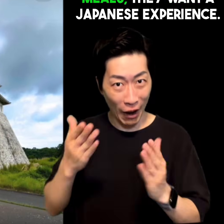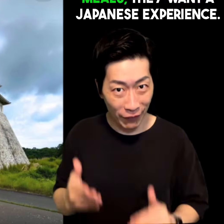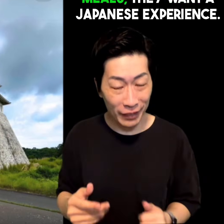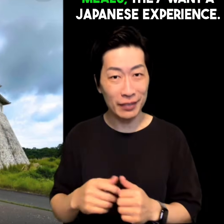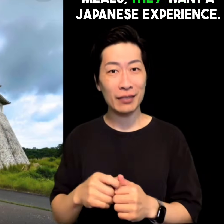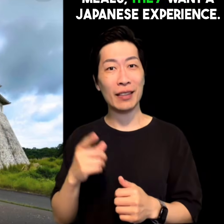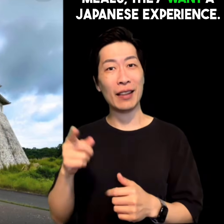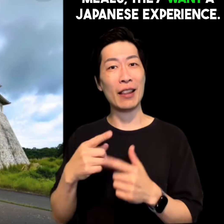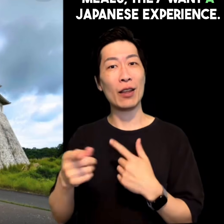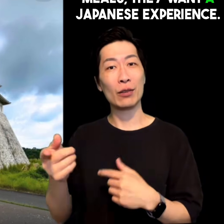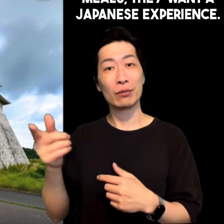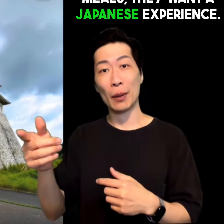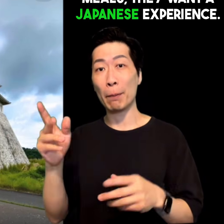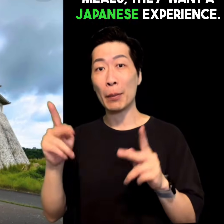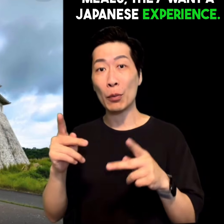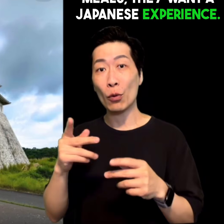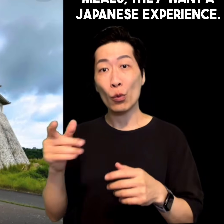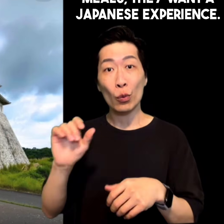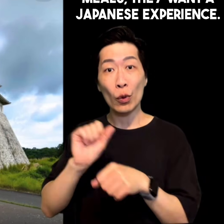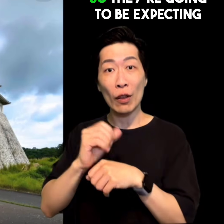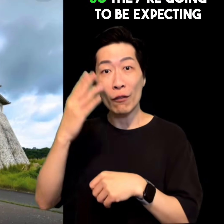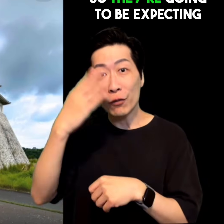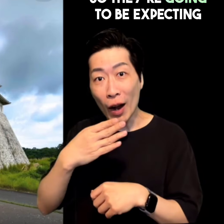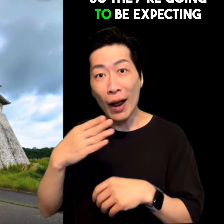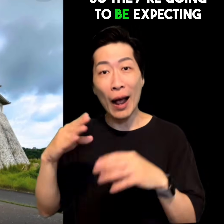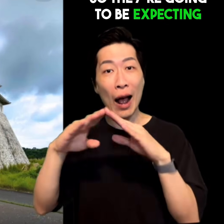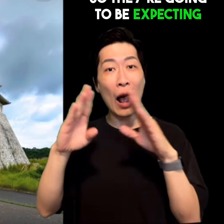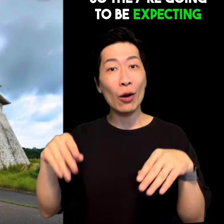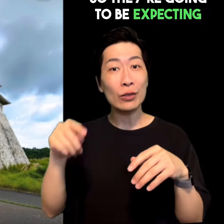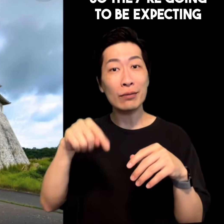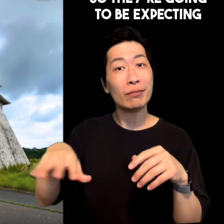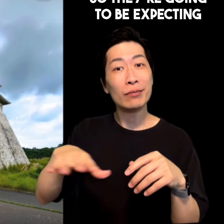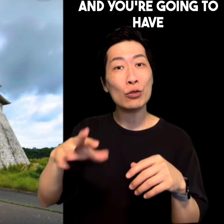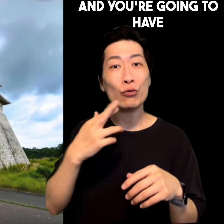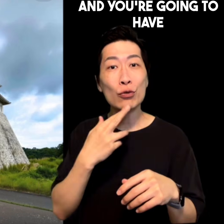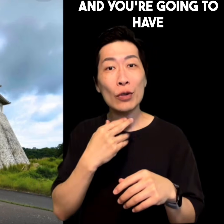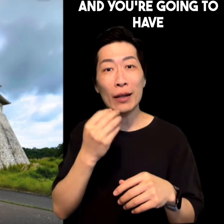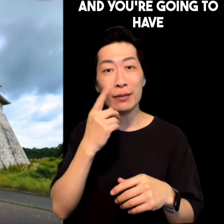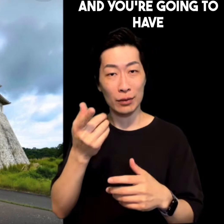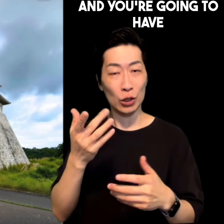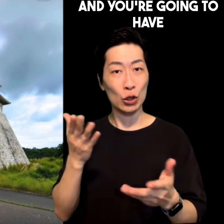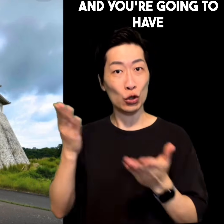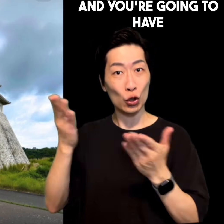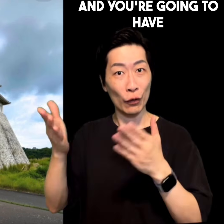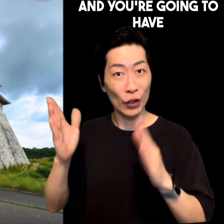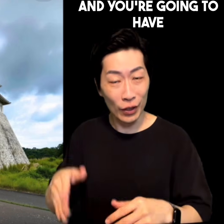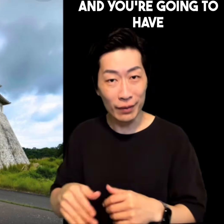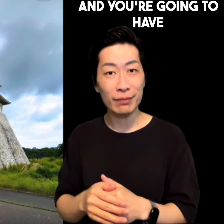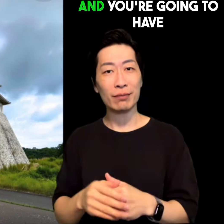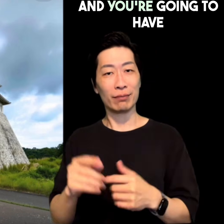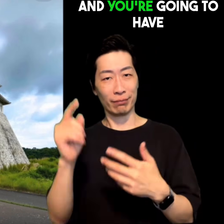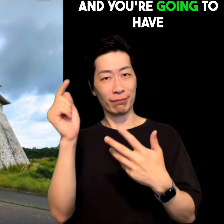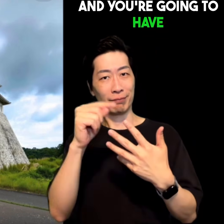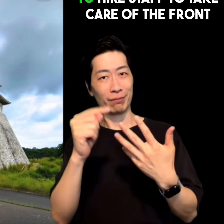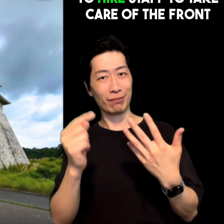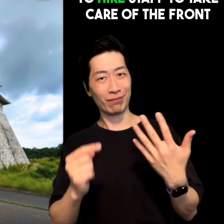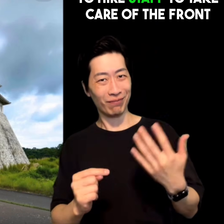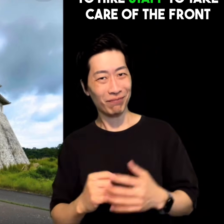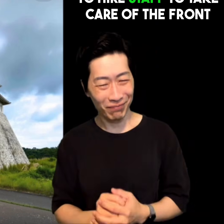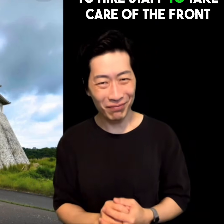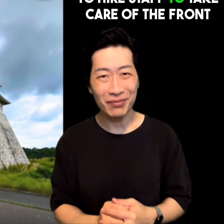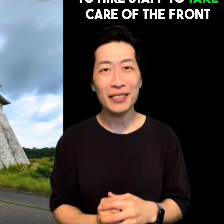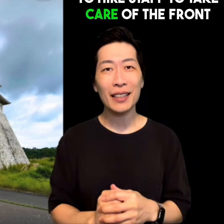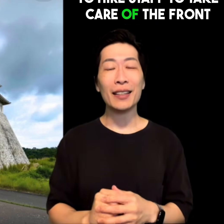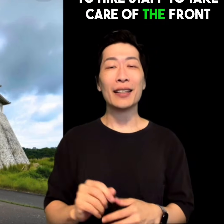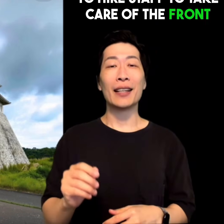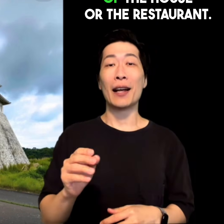non-Japanese meals. They want a Japanese experience. So they're going to be expecting for Japanese meals, and you're going to have to hire